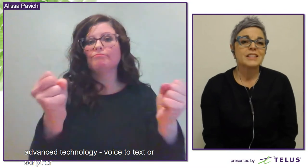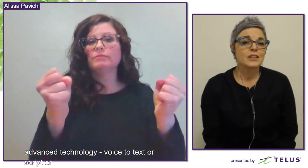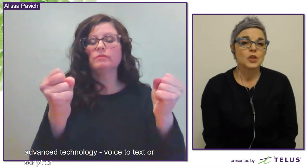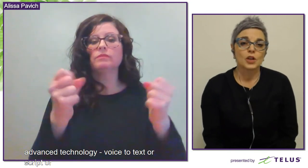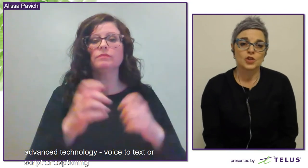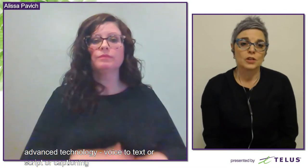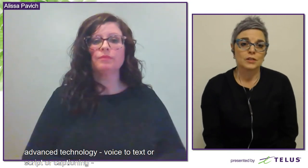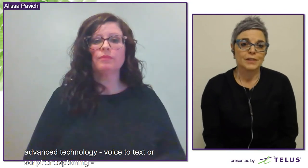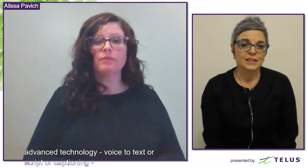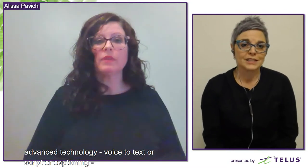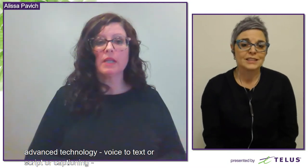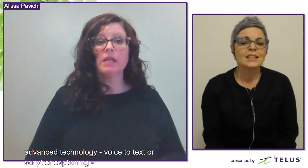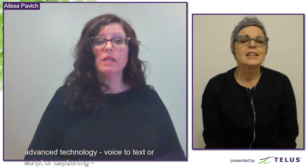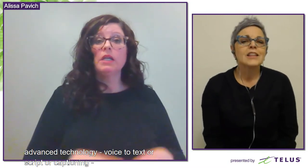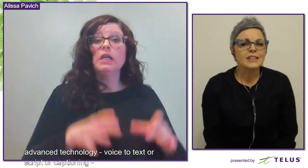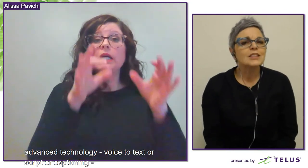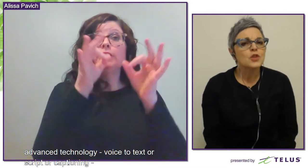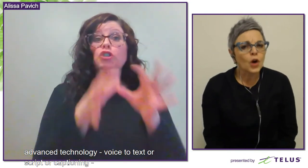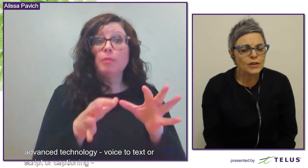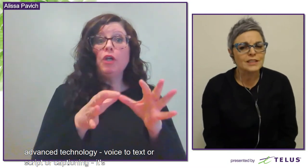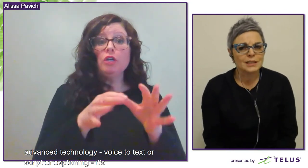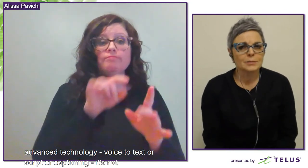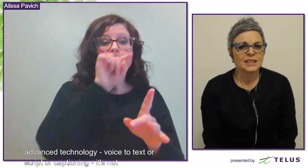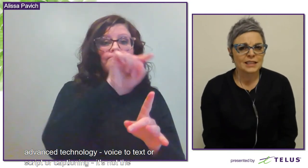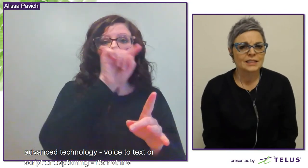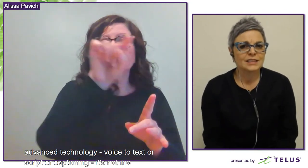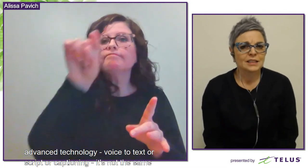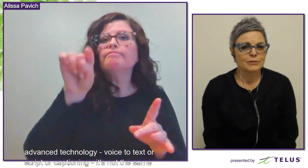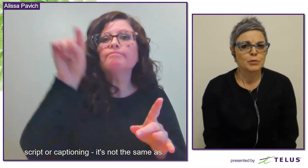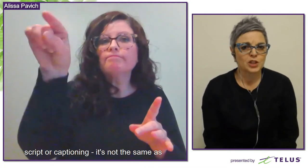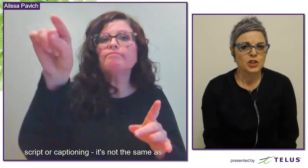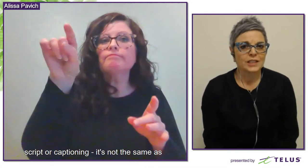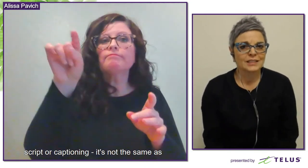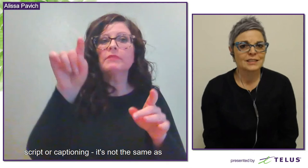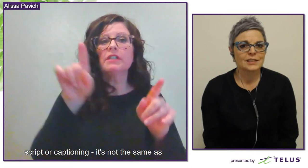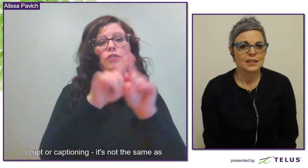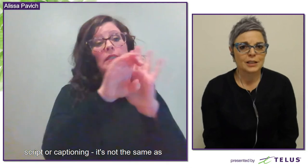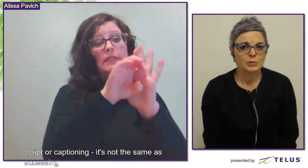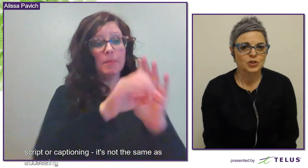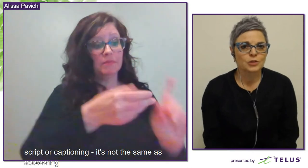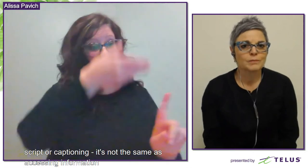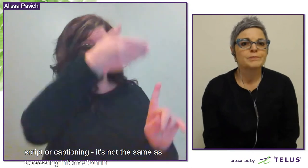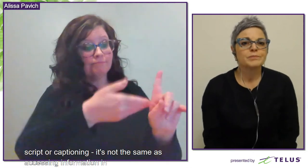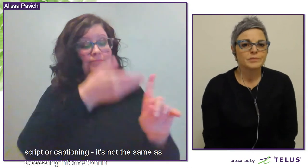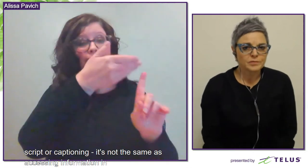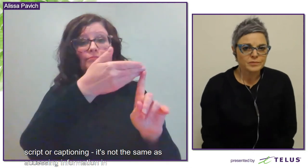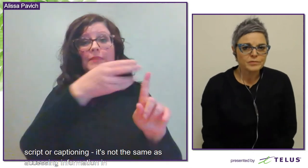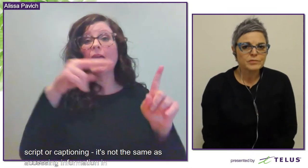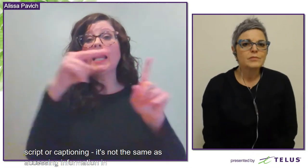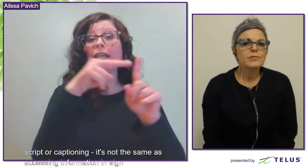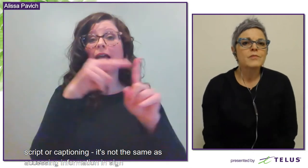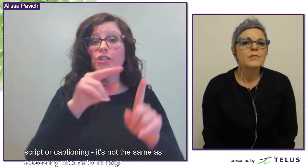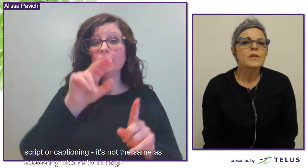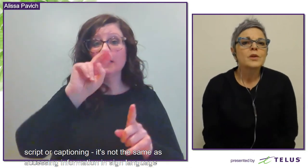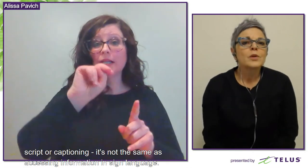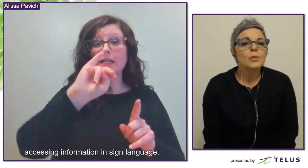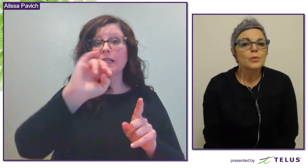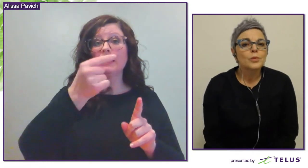of technological advances, it's not the same as accessing information in sign language.